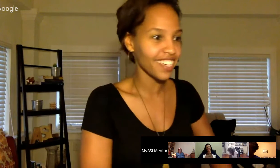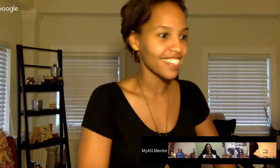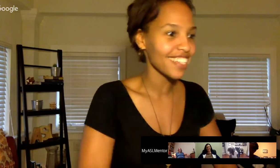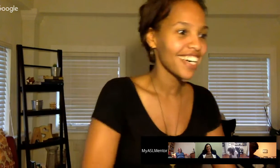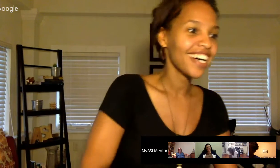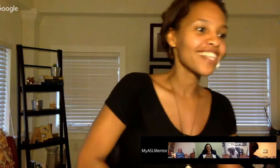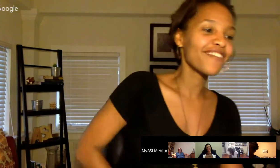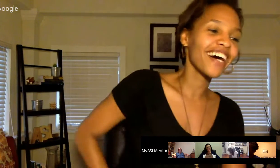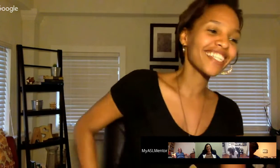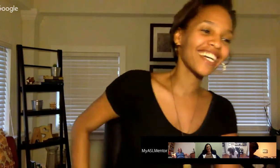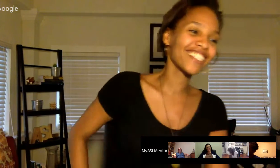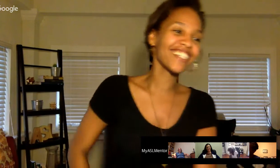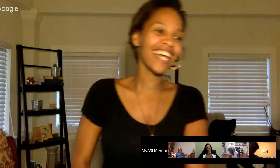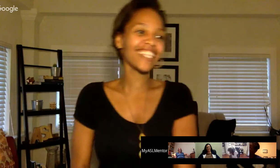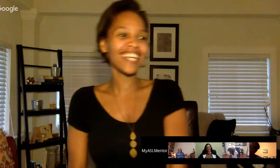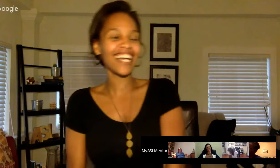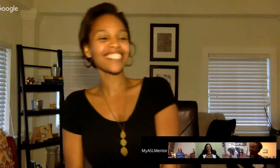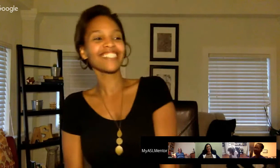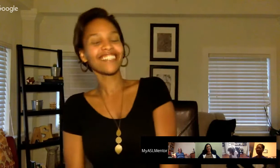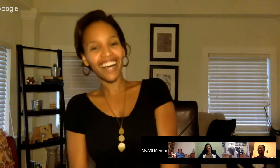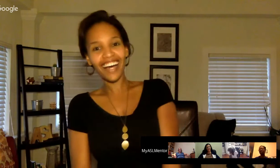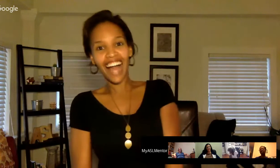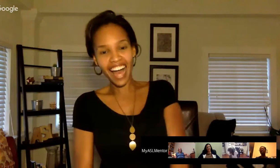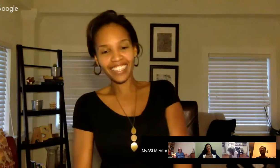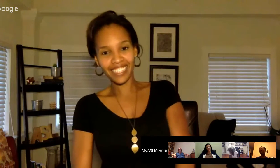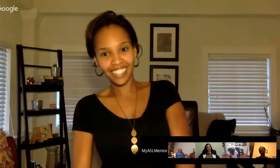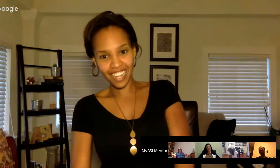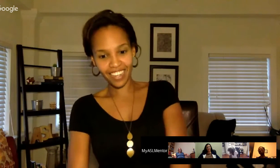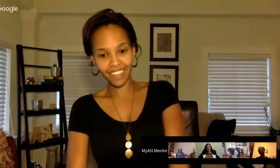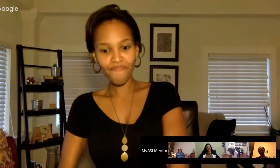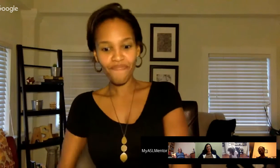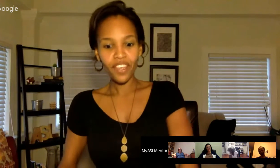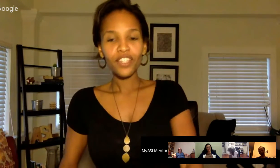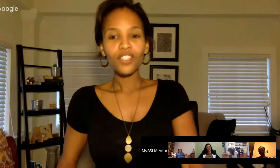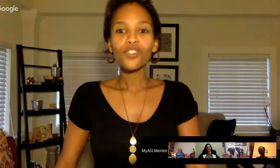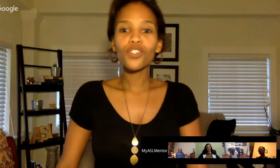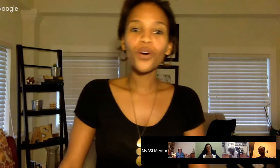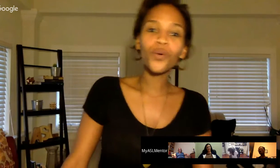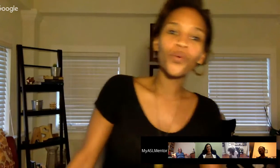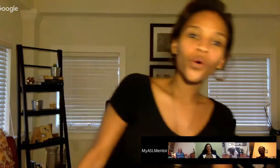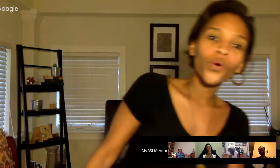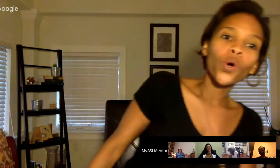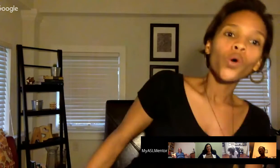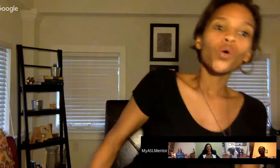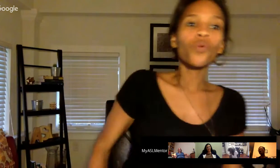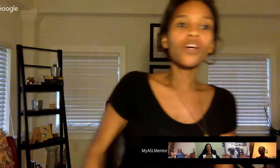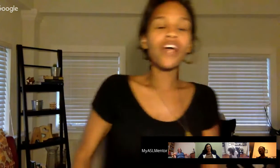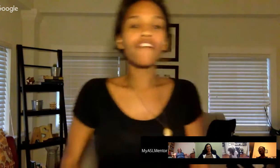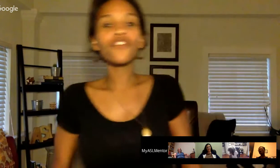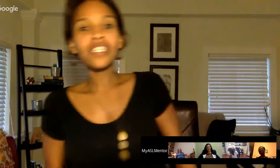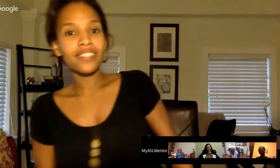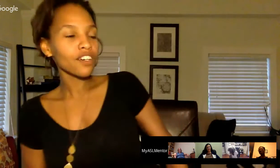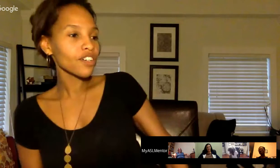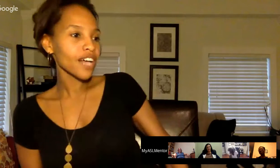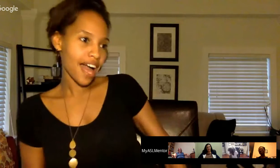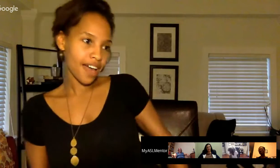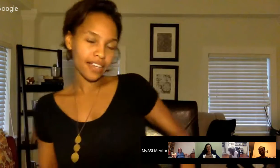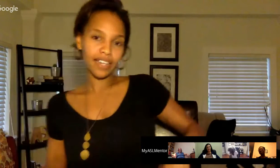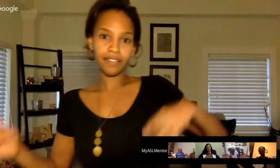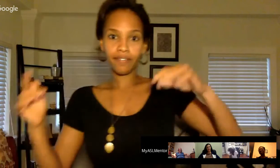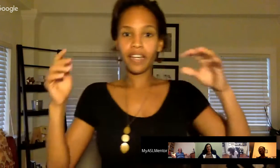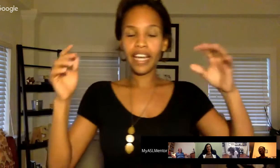that sentence. The presidential candidate has a lot at stake. So with every